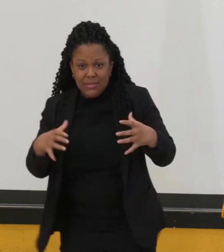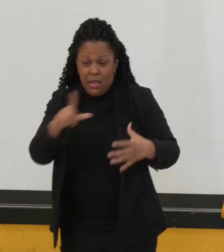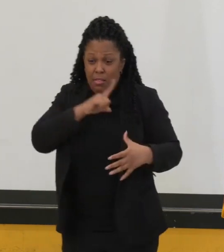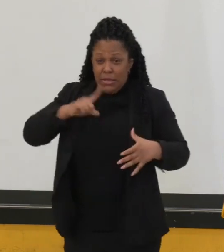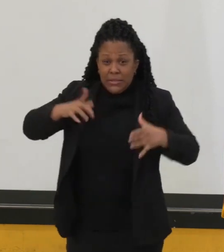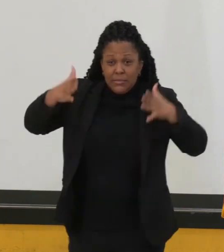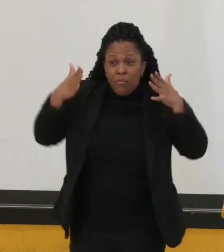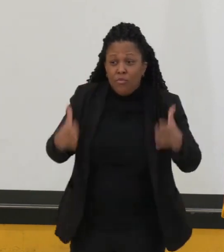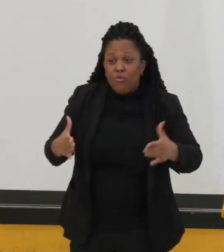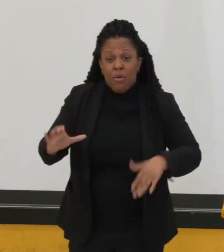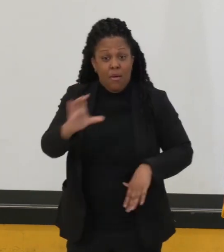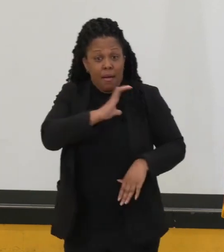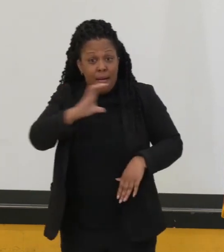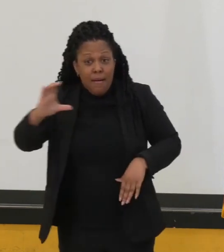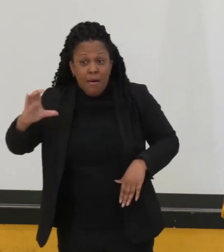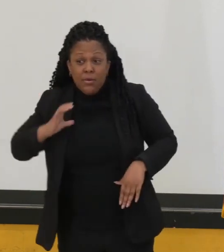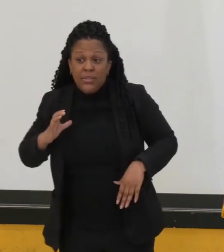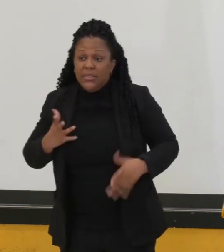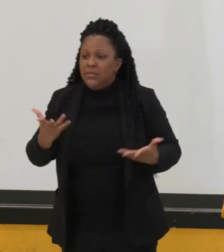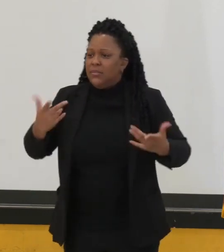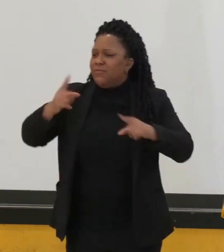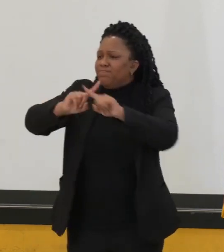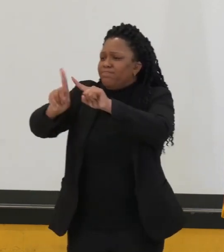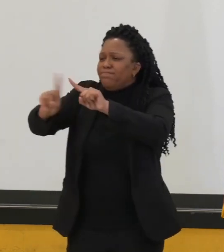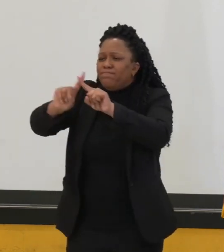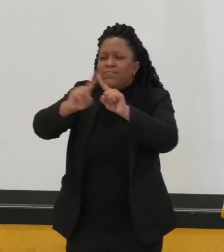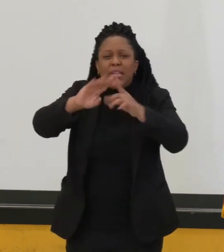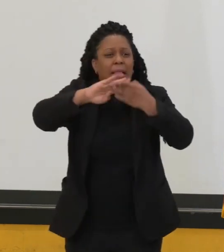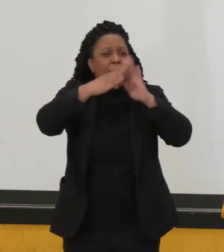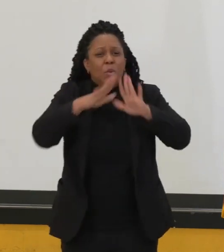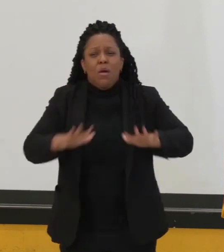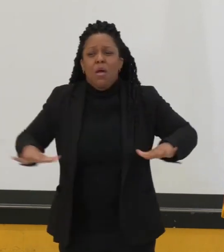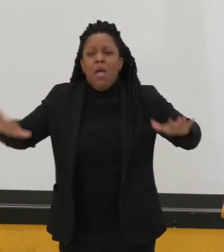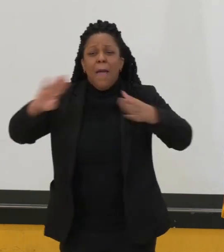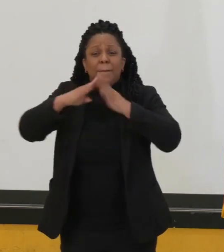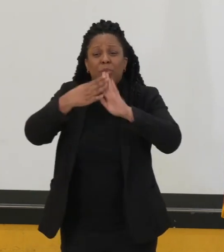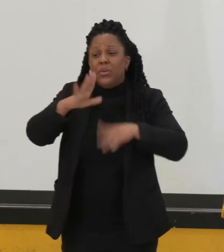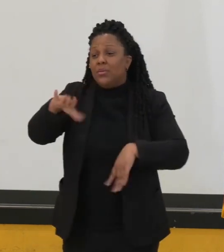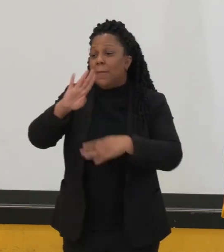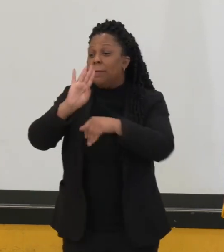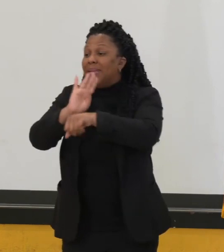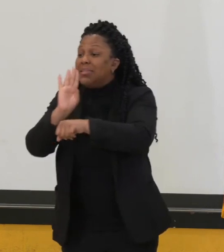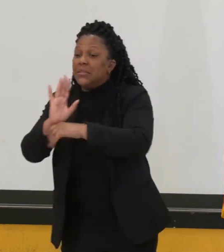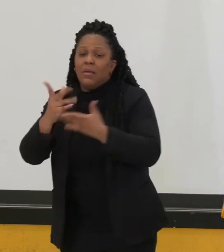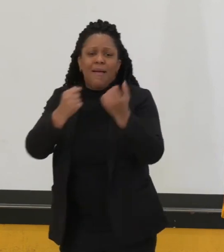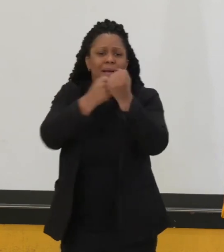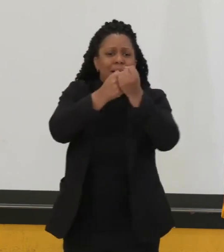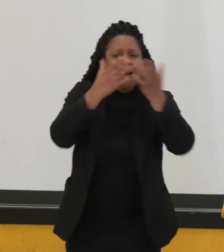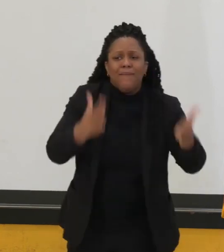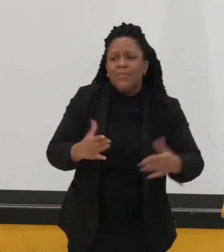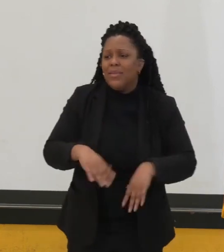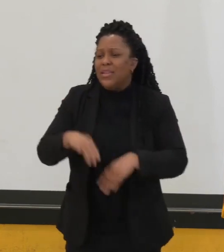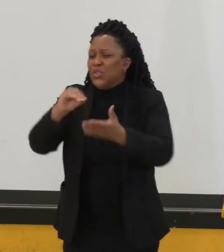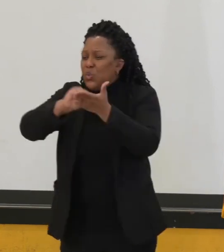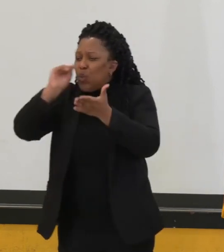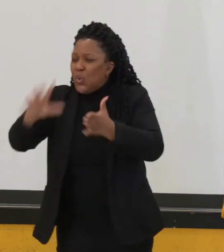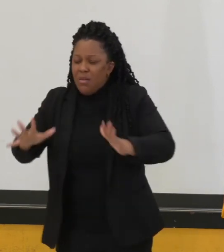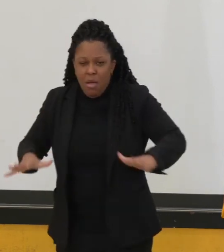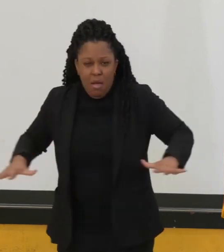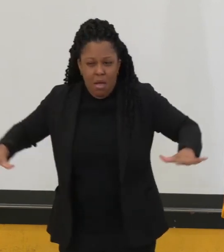our police officers, our community members, our business community, our advocates, our students, our youth, all of us